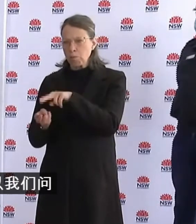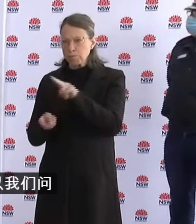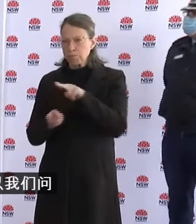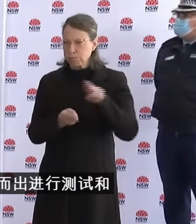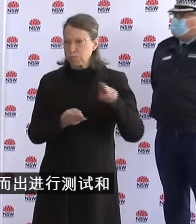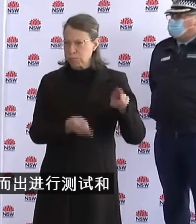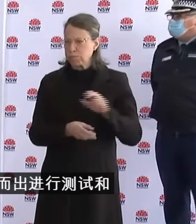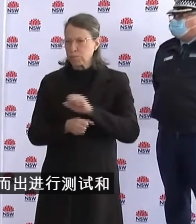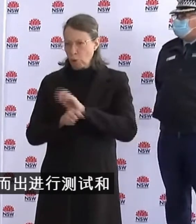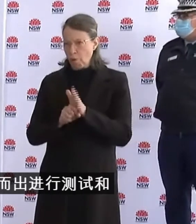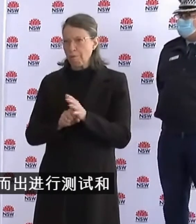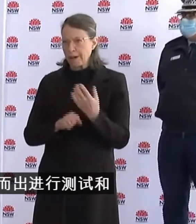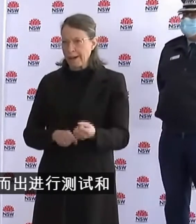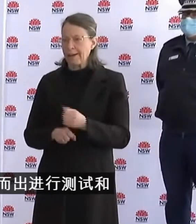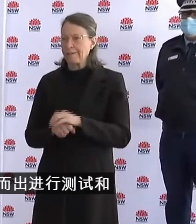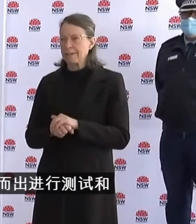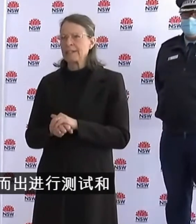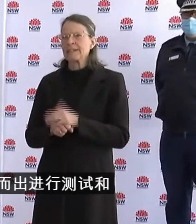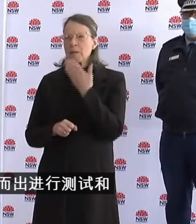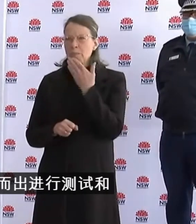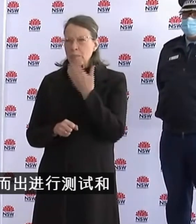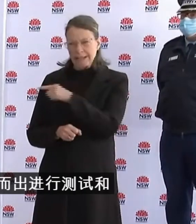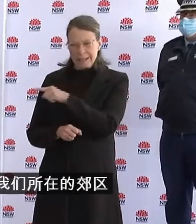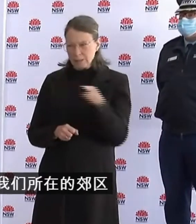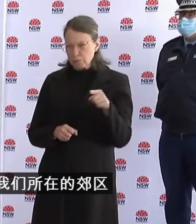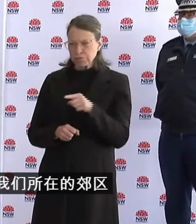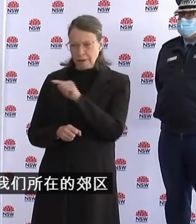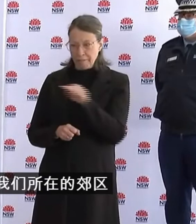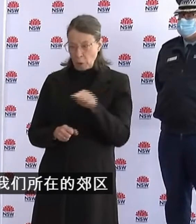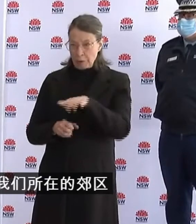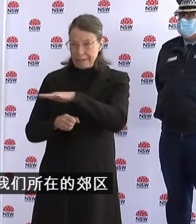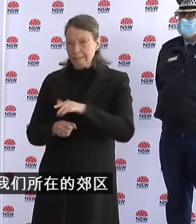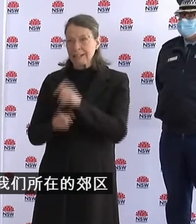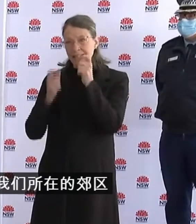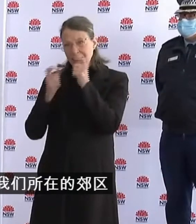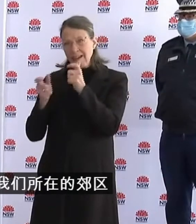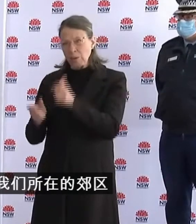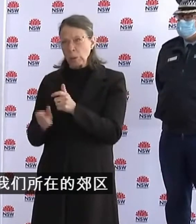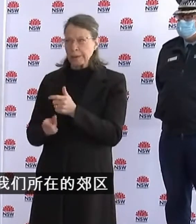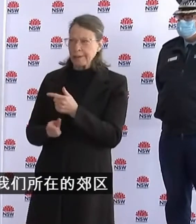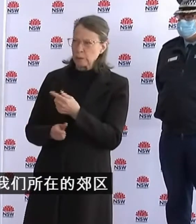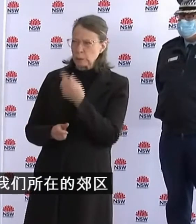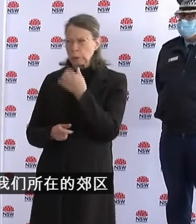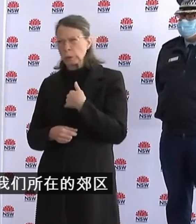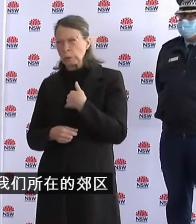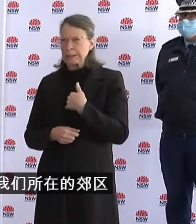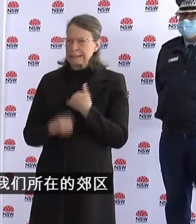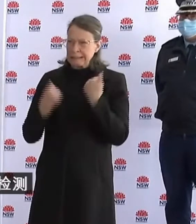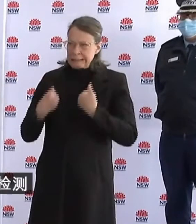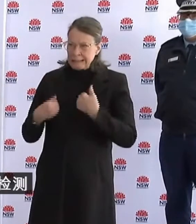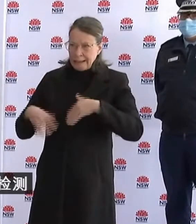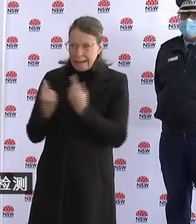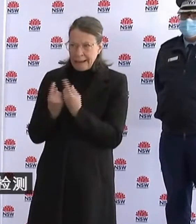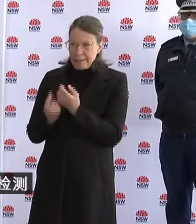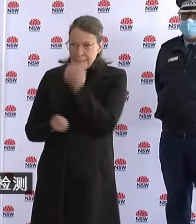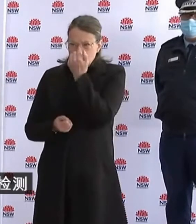we're asking for people in those communities to be alert and come forward for testing, and Dr. McAnulty will read out the suburbs in particular where we do